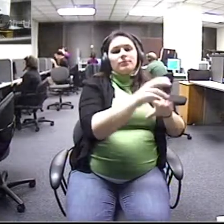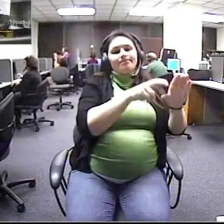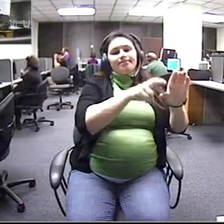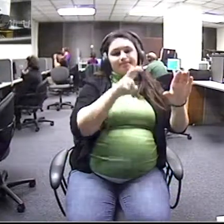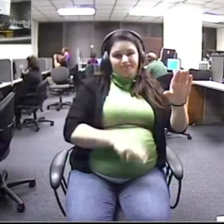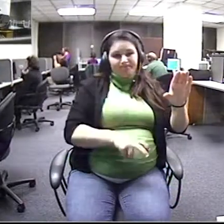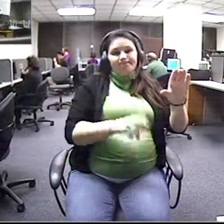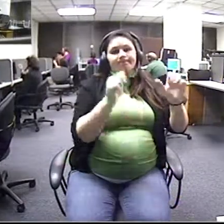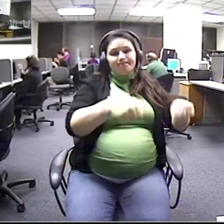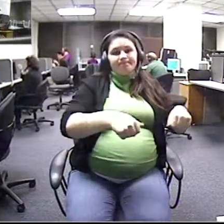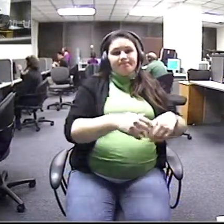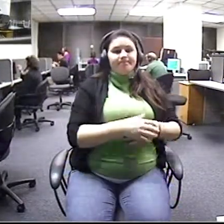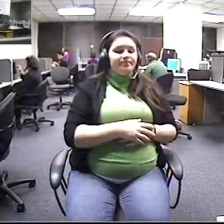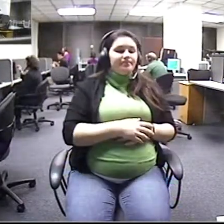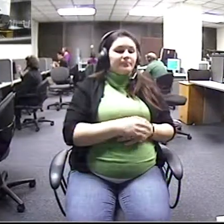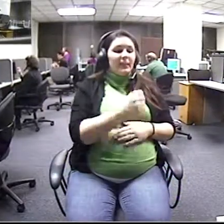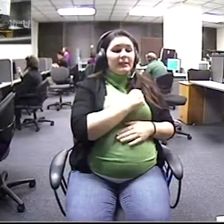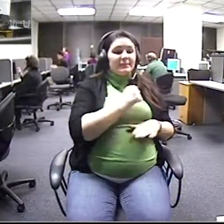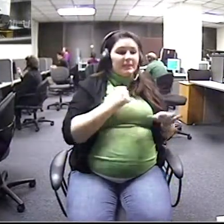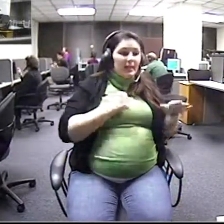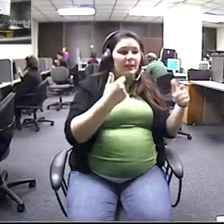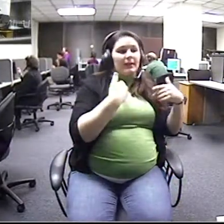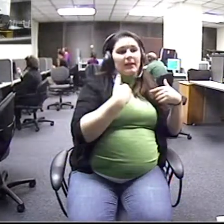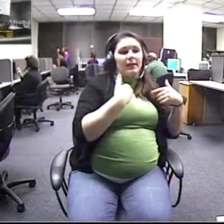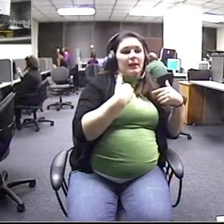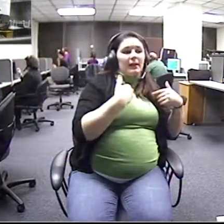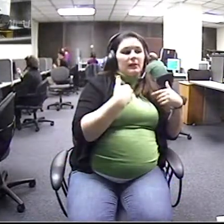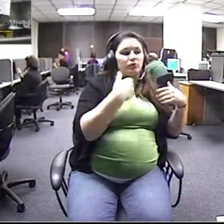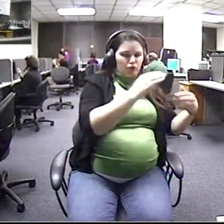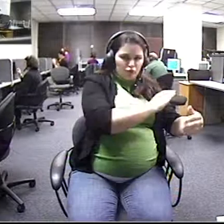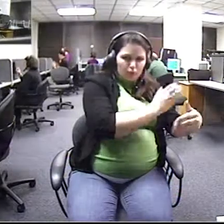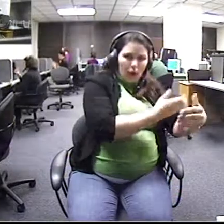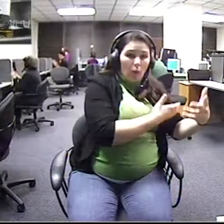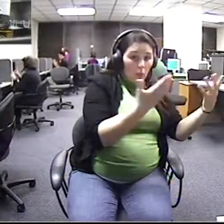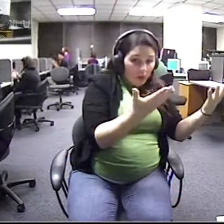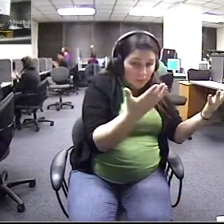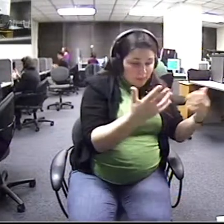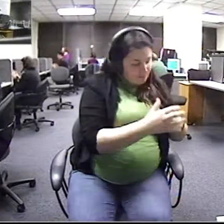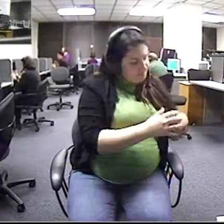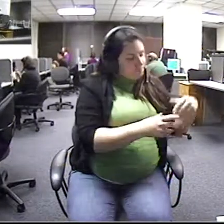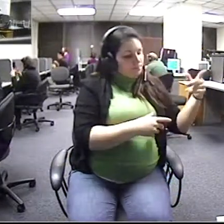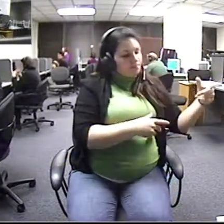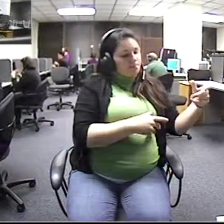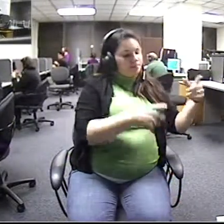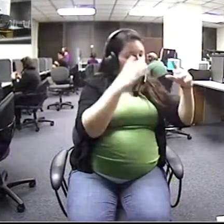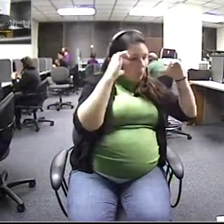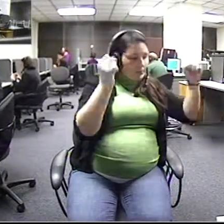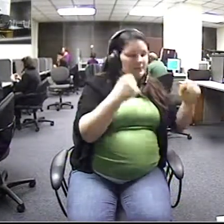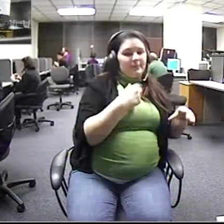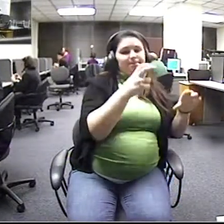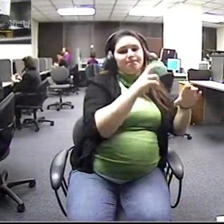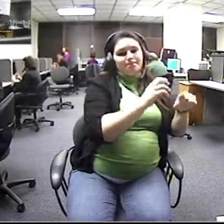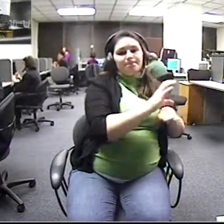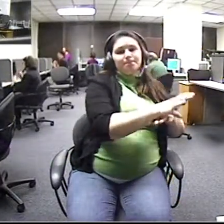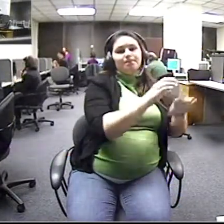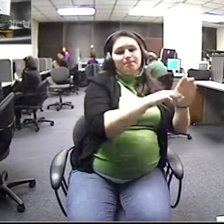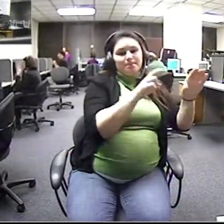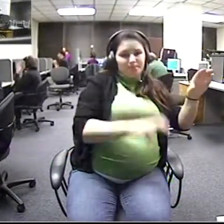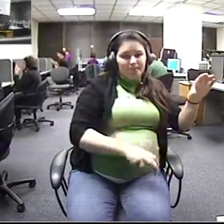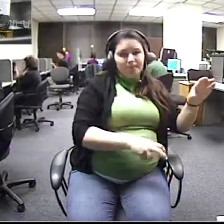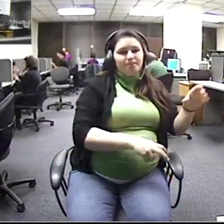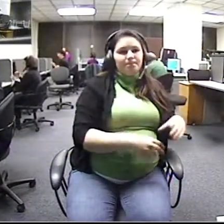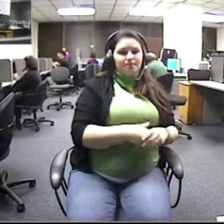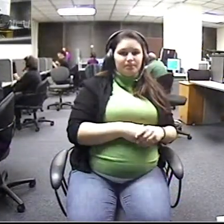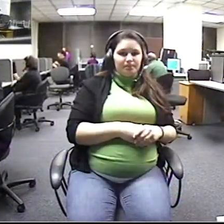to try the president on those charges. Congress can check the judiciary by its power to create or abolish lower